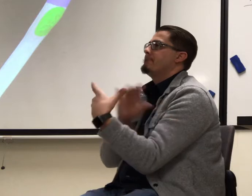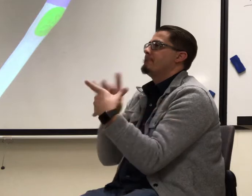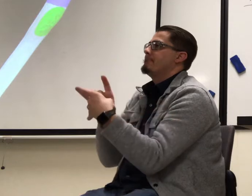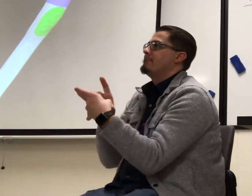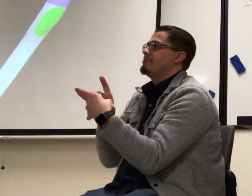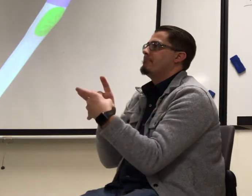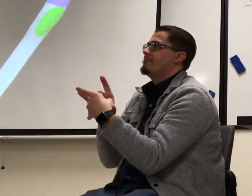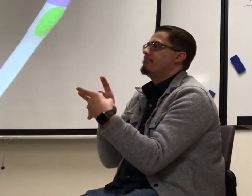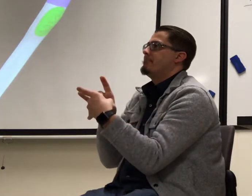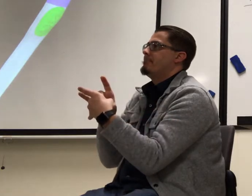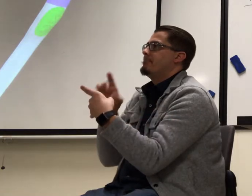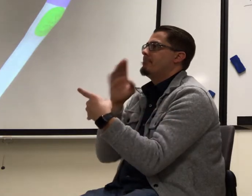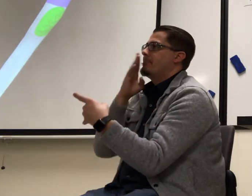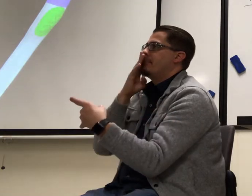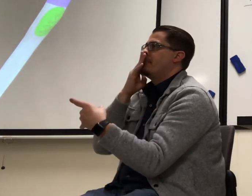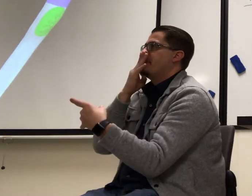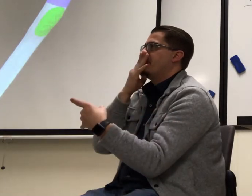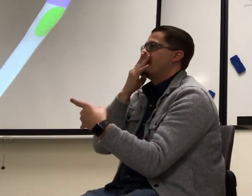Radial